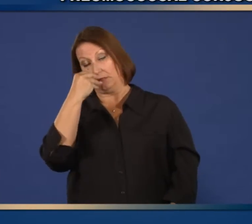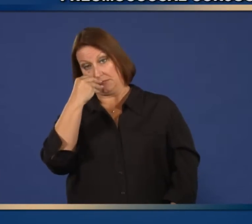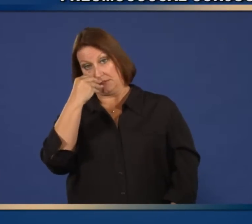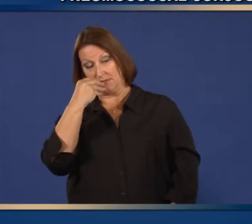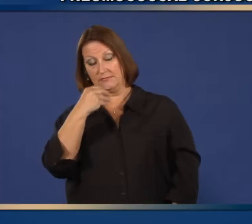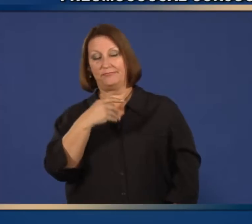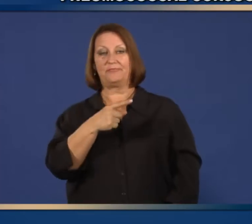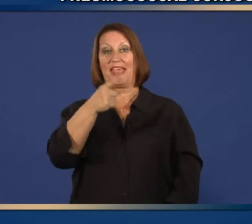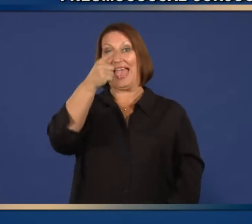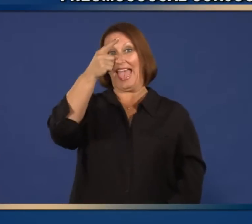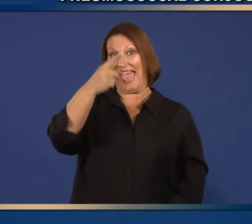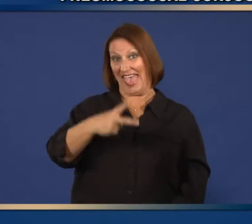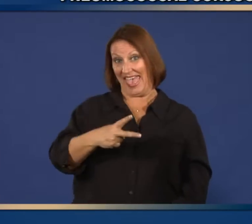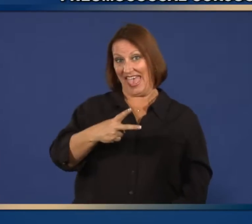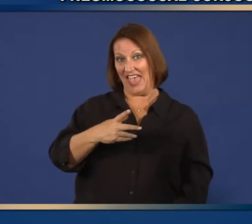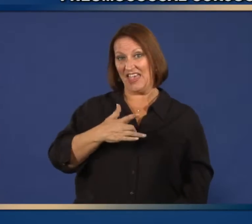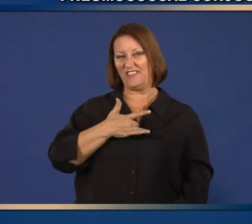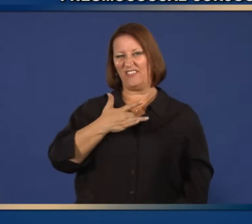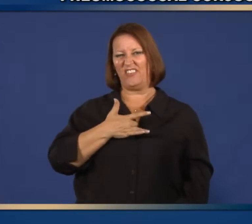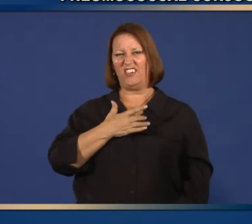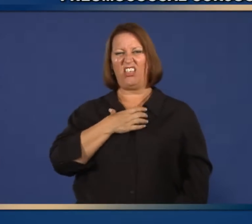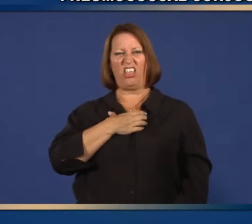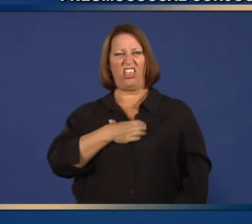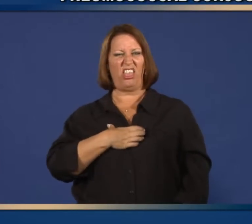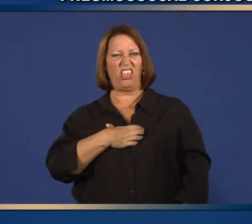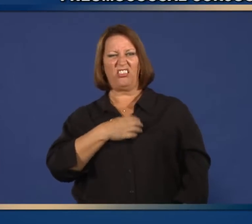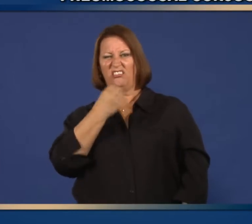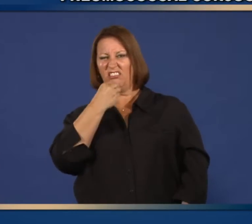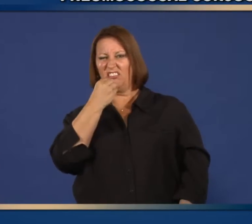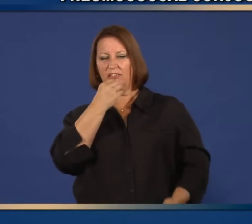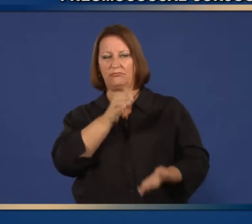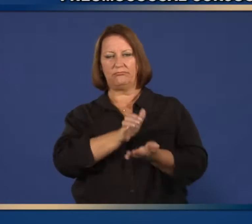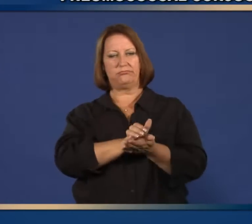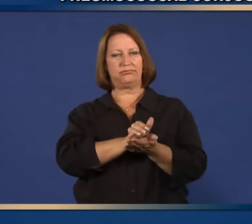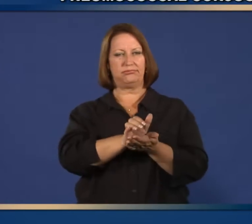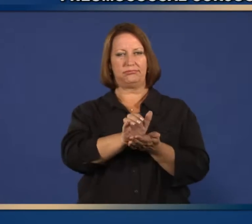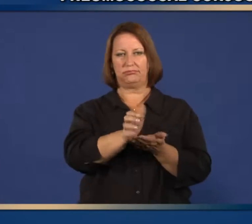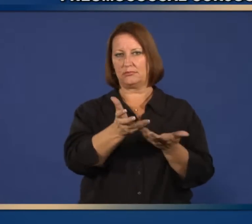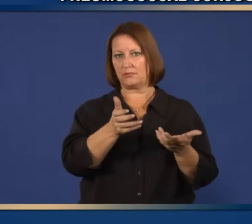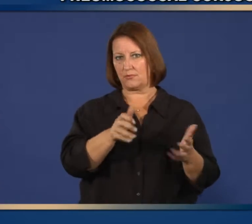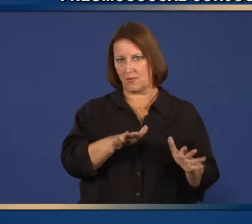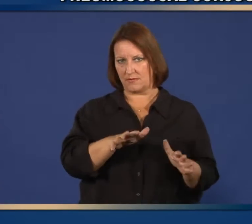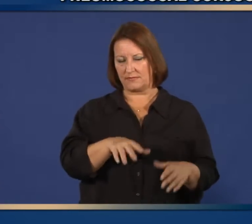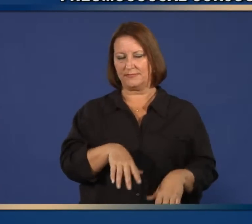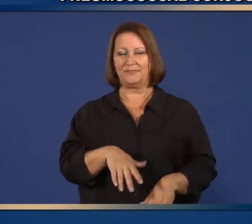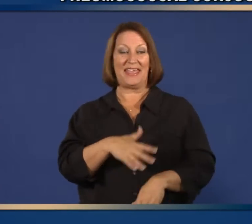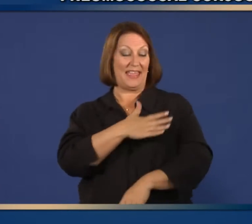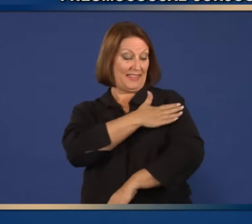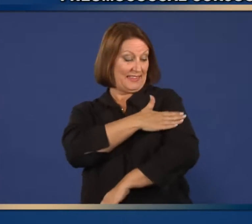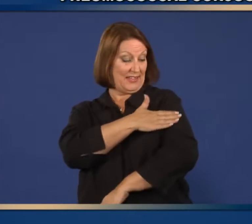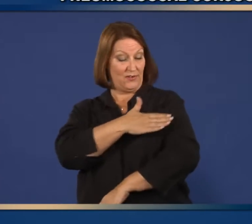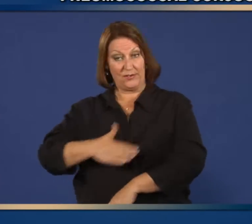were drowsy after the shot, had a temporary loss of appetite,